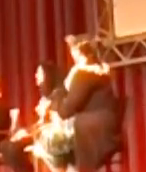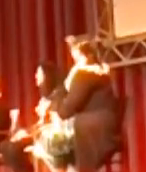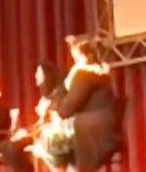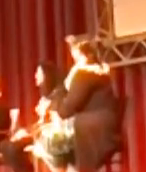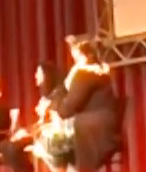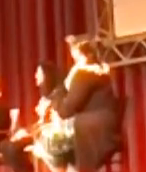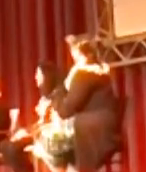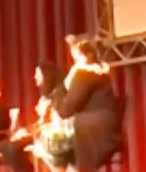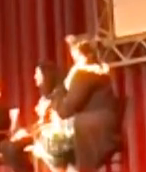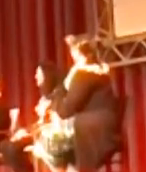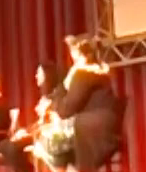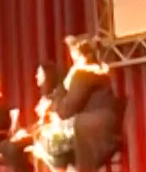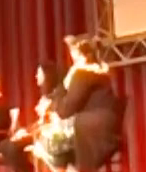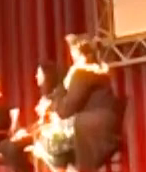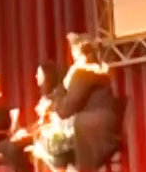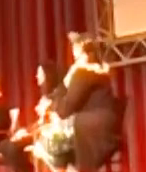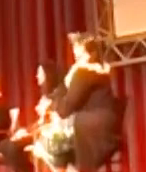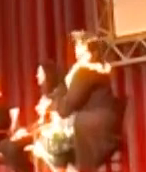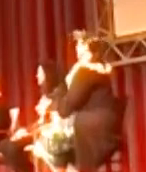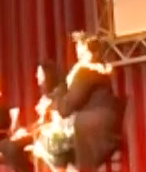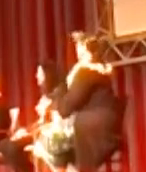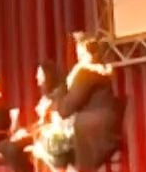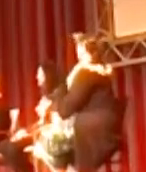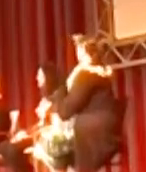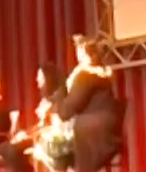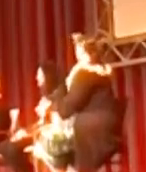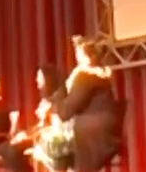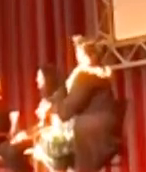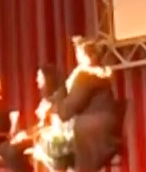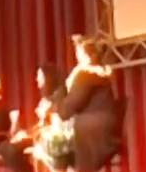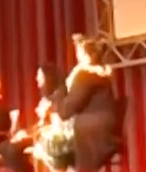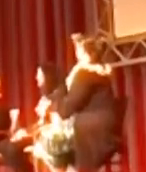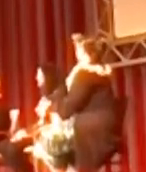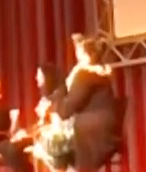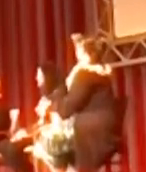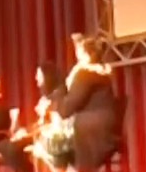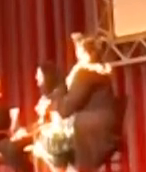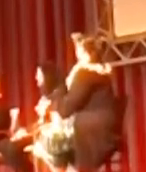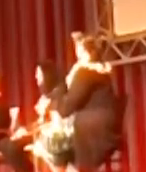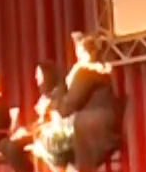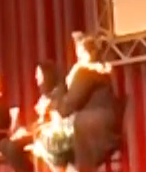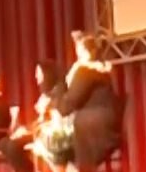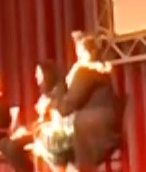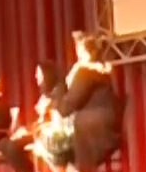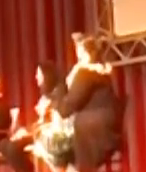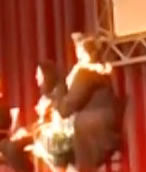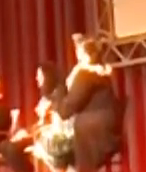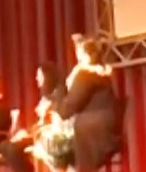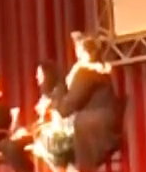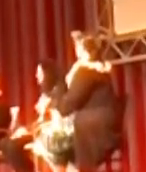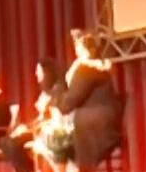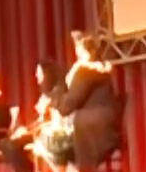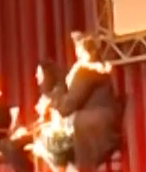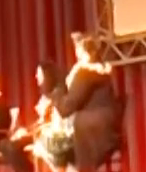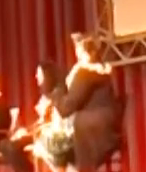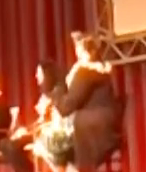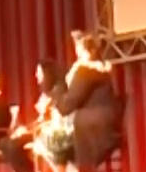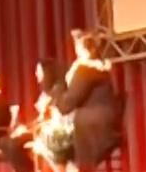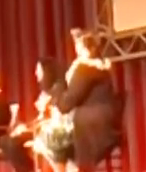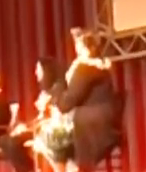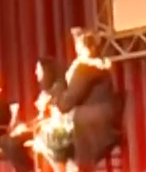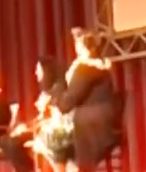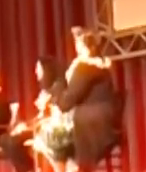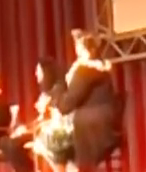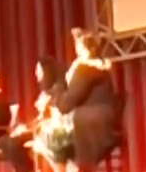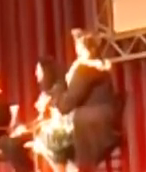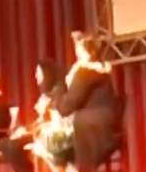those organisations that are super funded, why they don't have this ability to see beyond themselves is really baffling